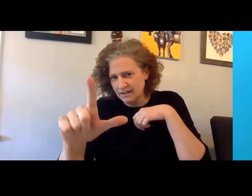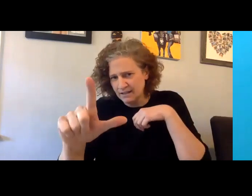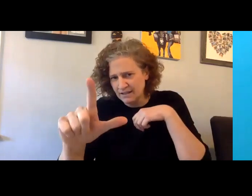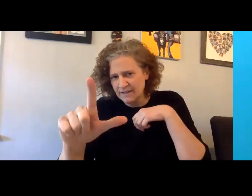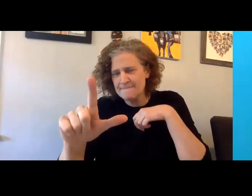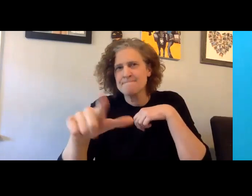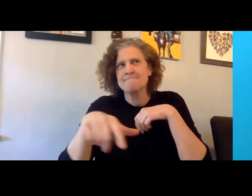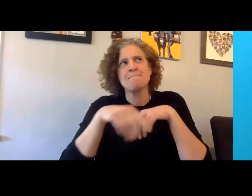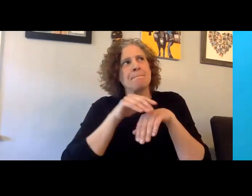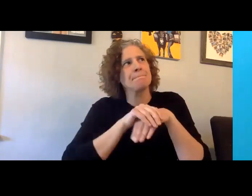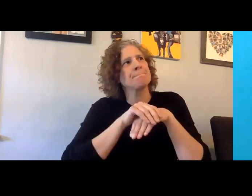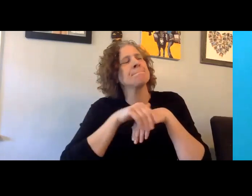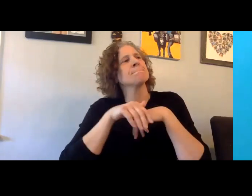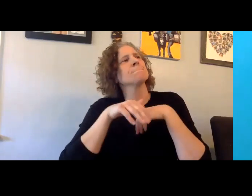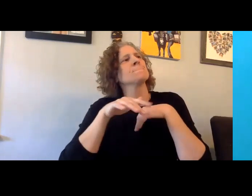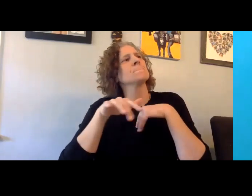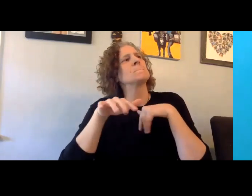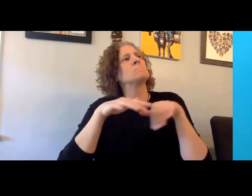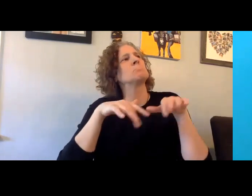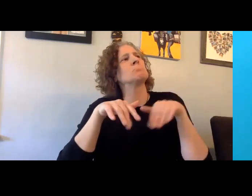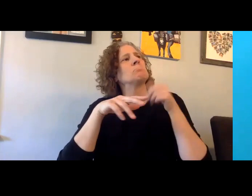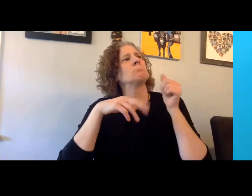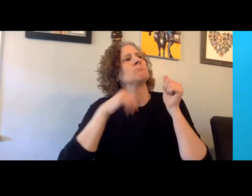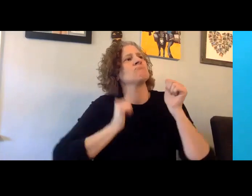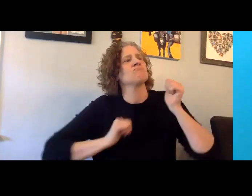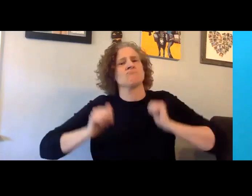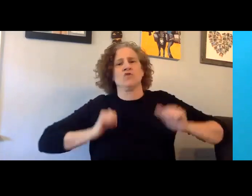you might take an ASL class, ASL.